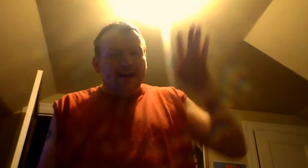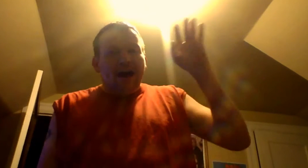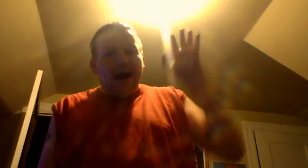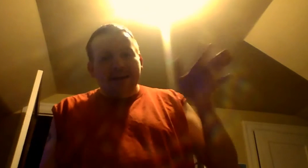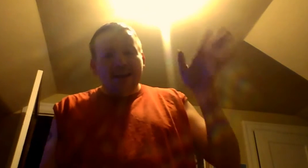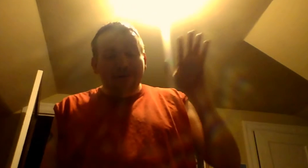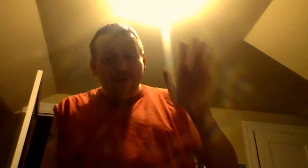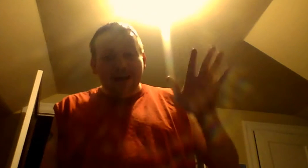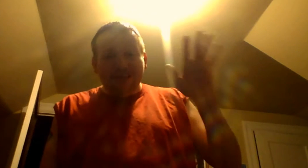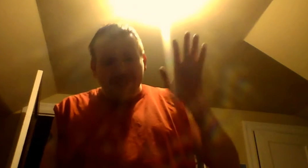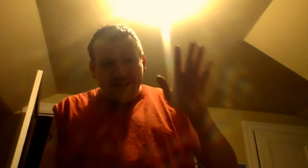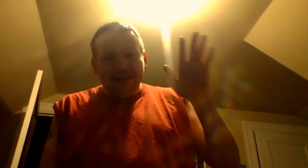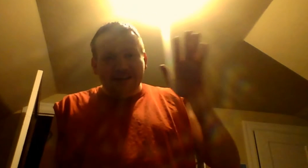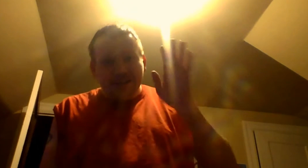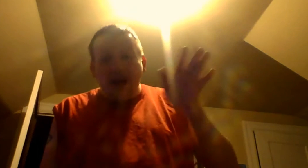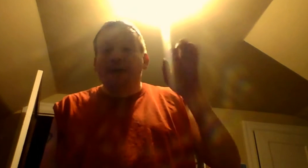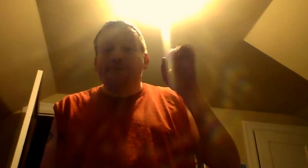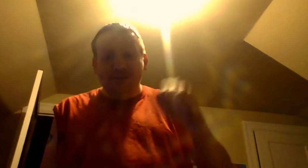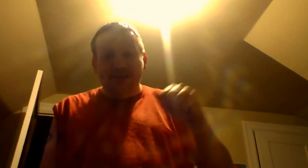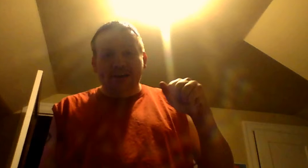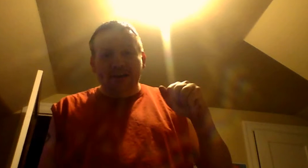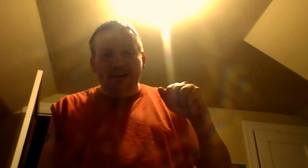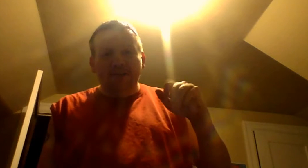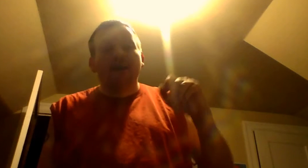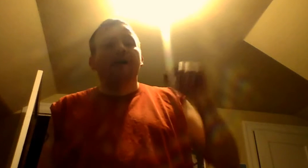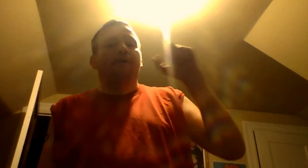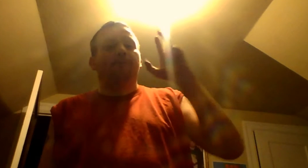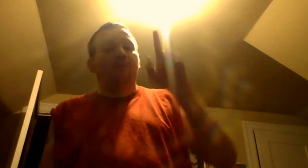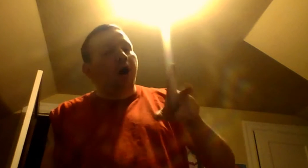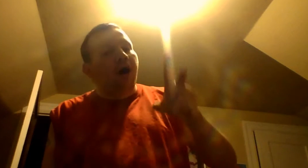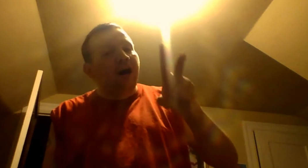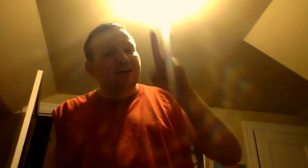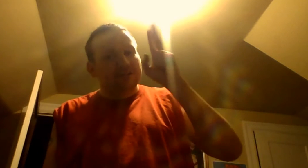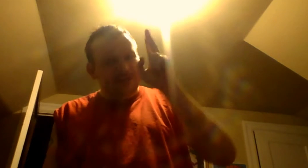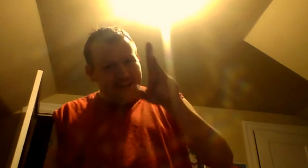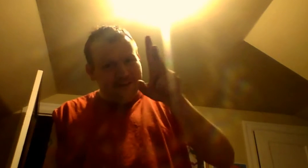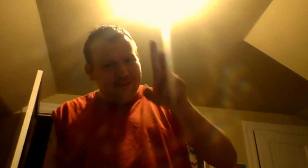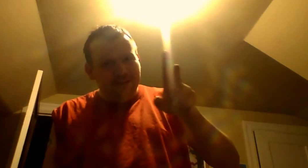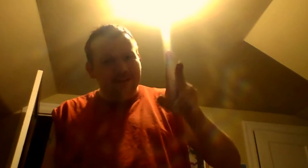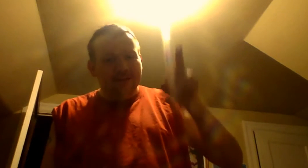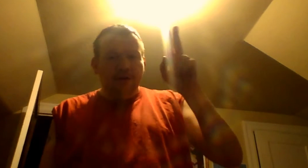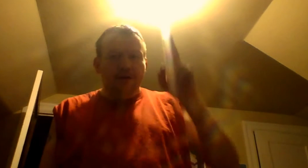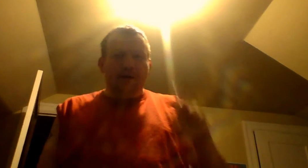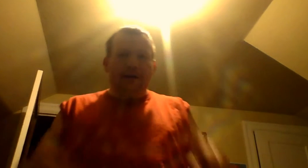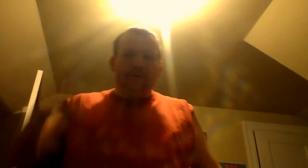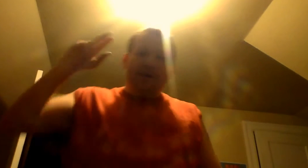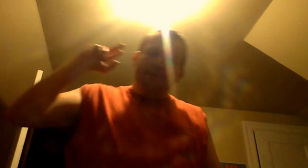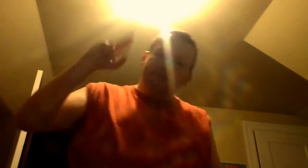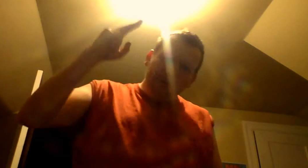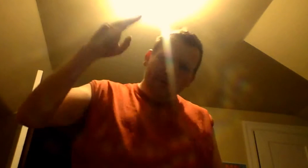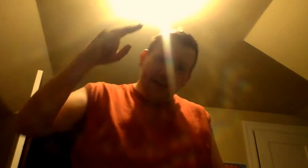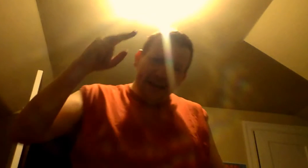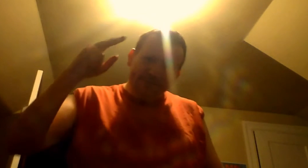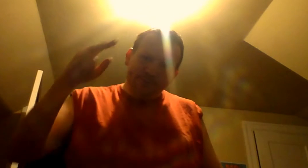I can't wait to see the time machine part two of the movie.